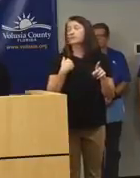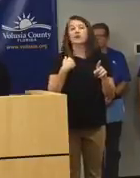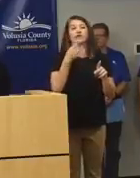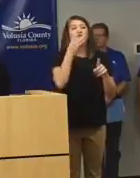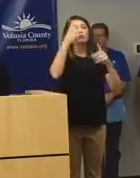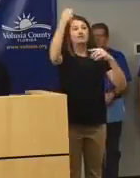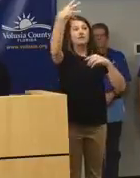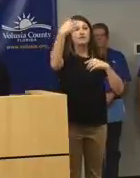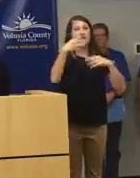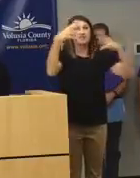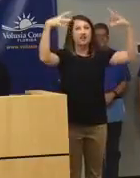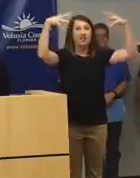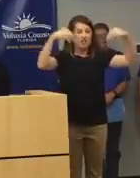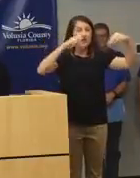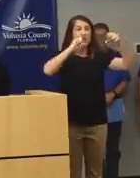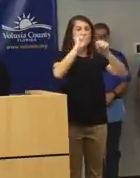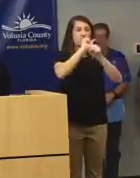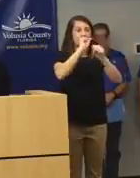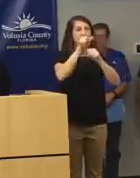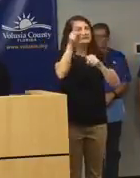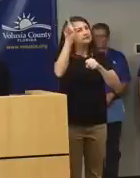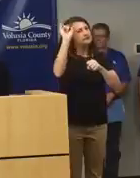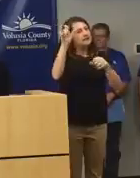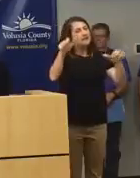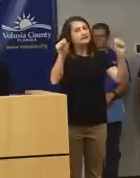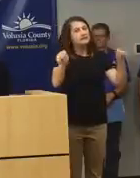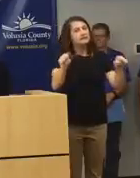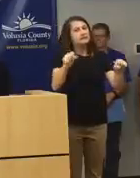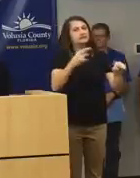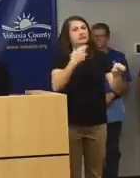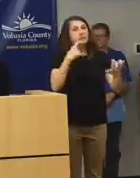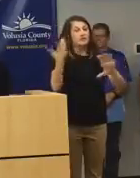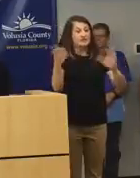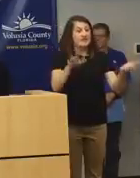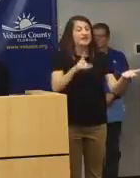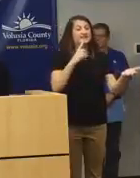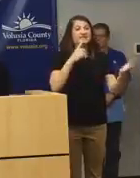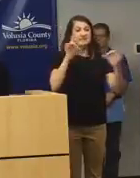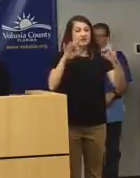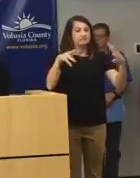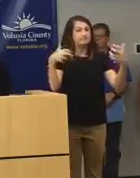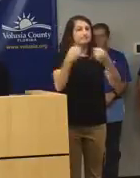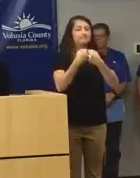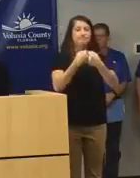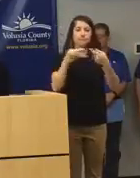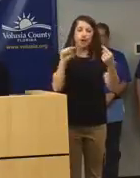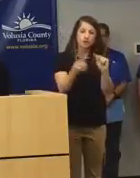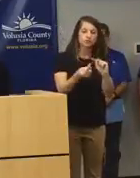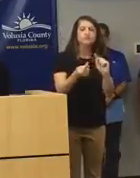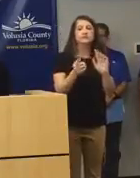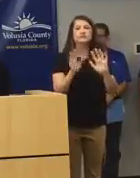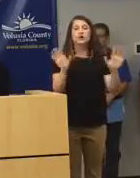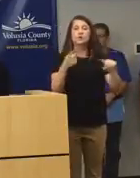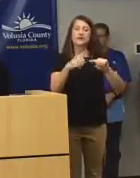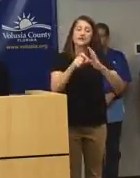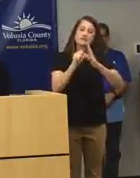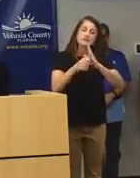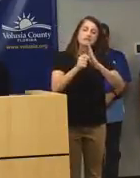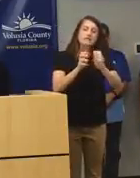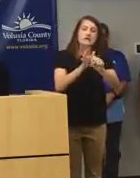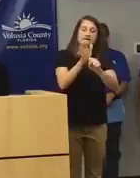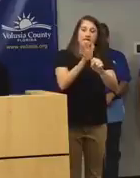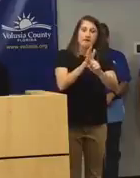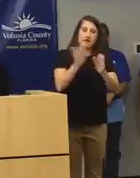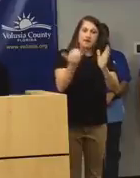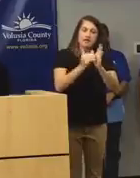traffic lights are a potential for death and serious injury. And we cannot stress enough, it's